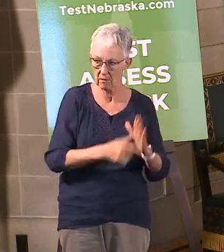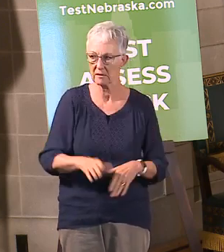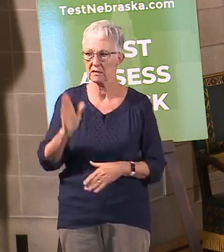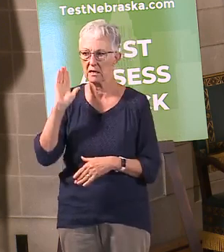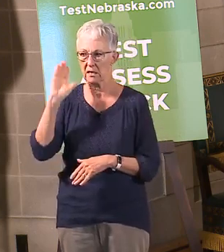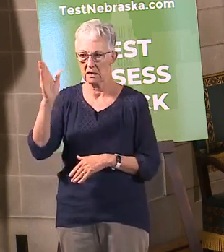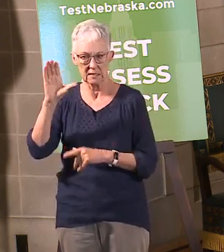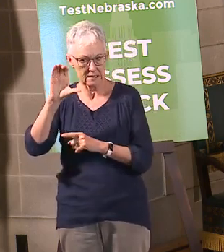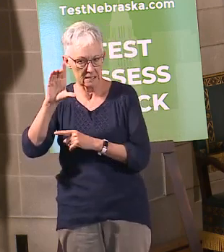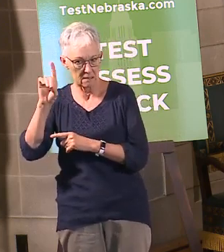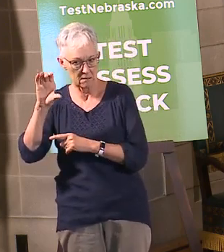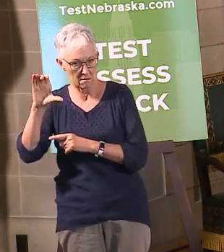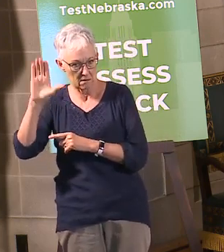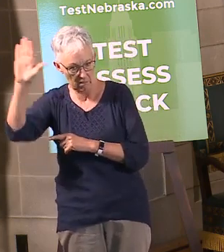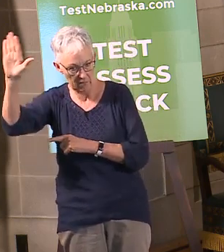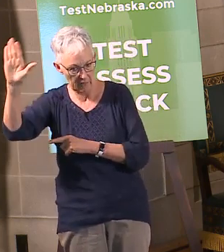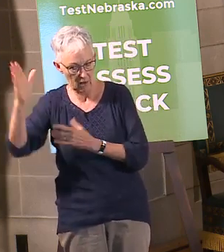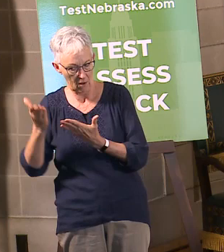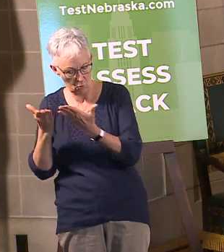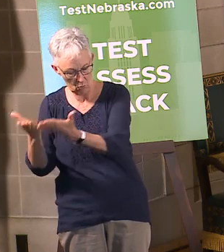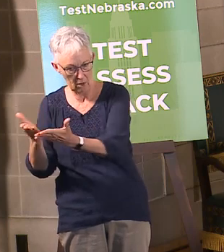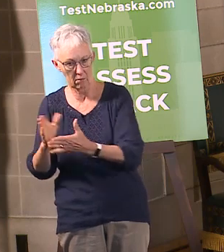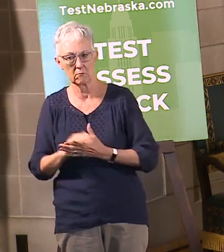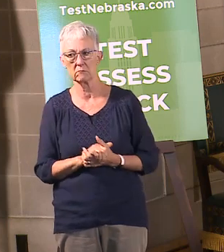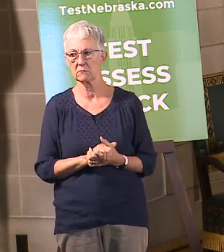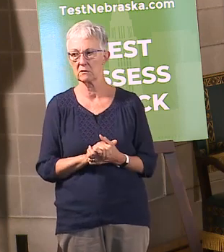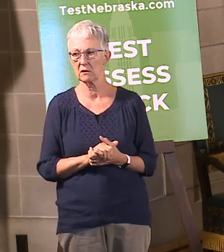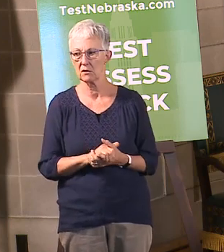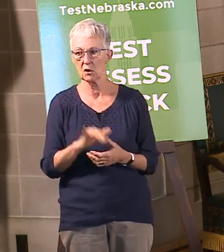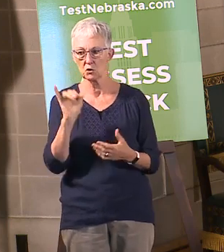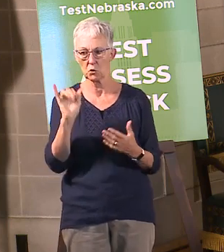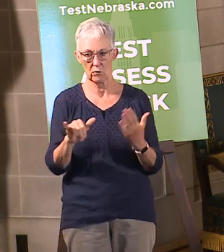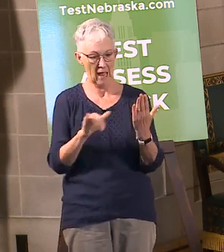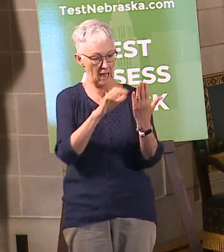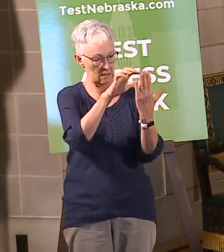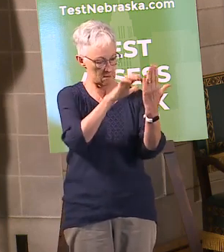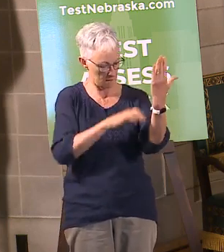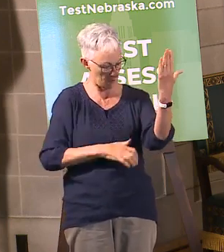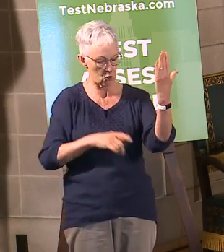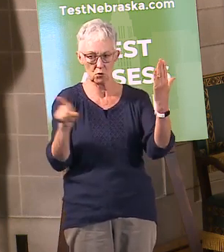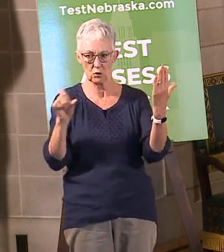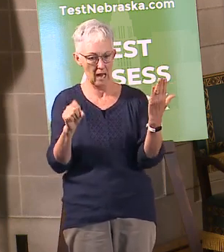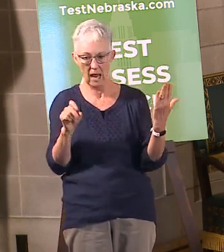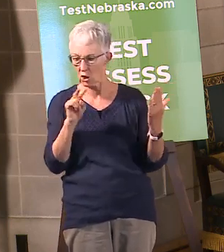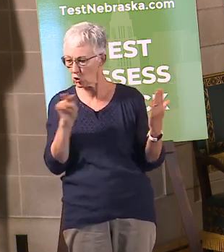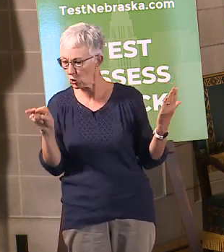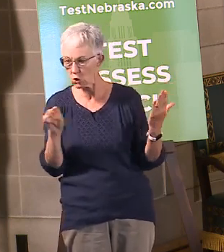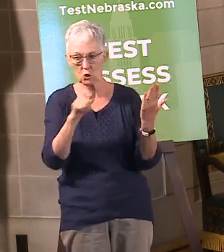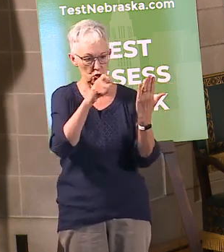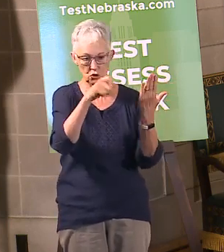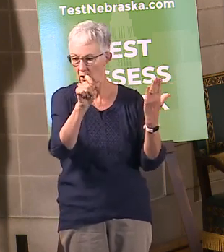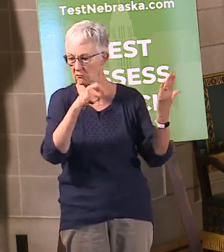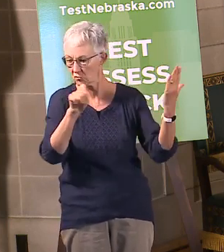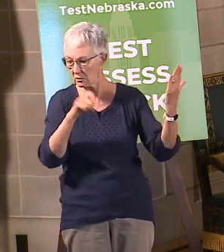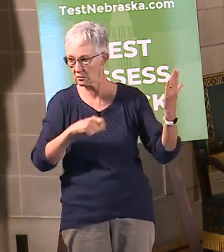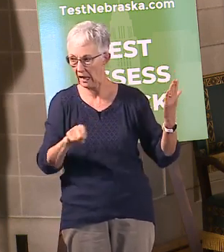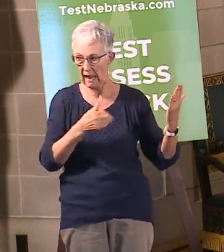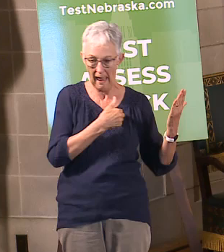The tool can be used to self-assess strengths and weaknesses of current preparedness efforts.